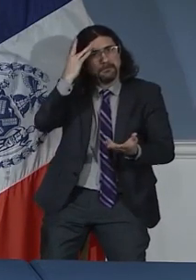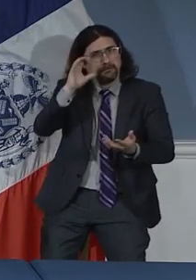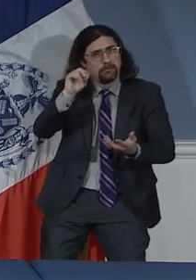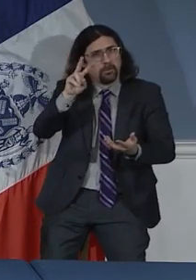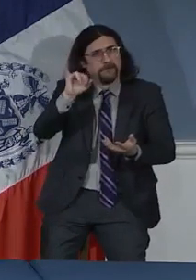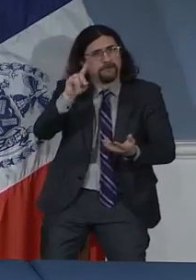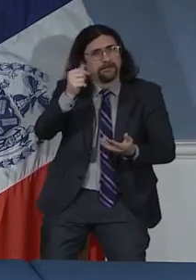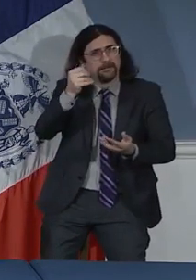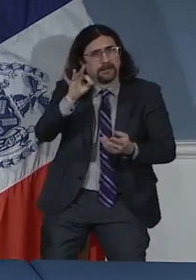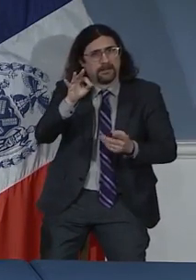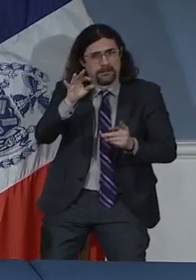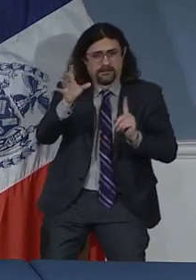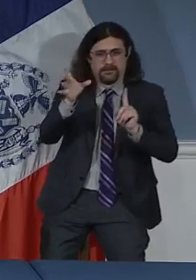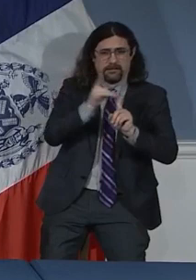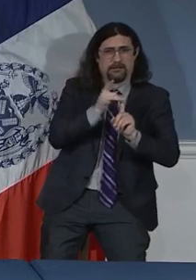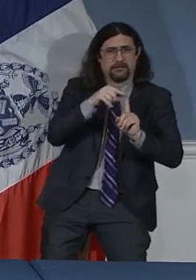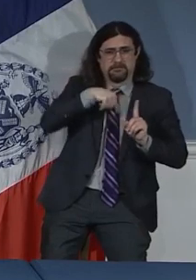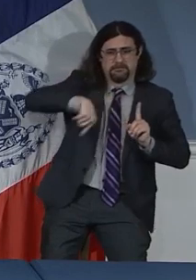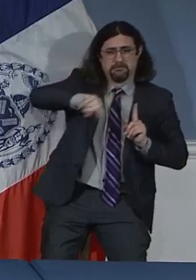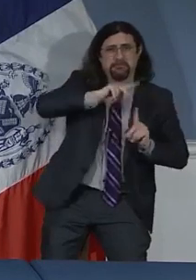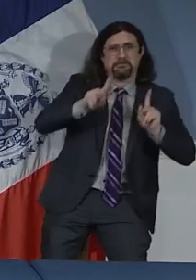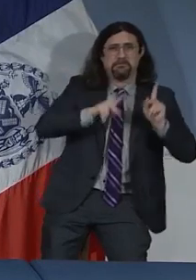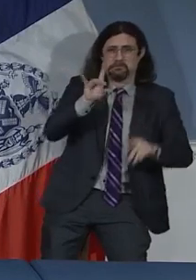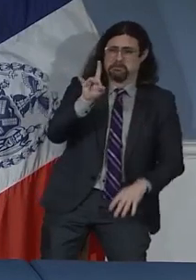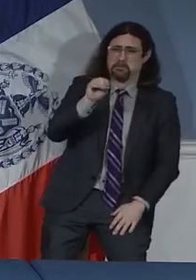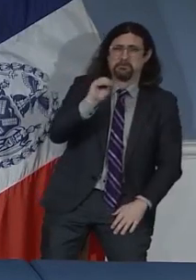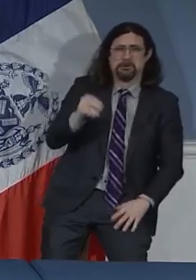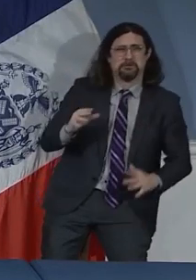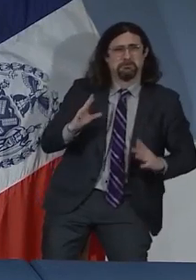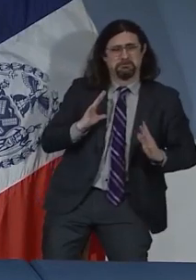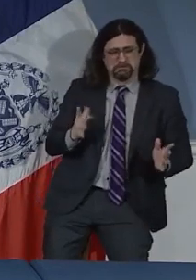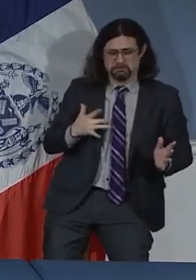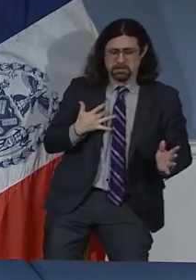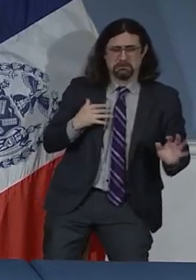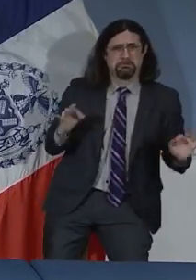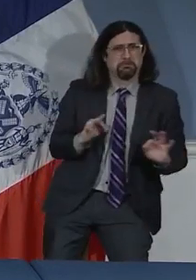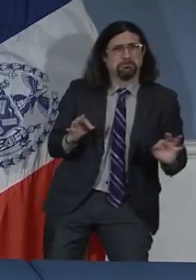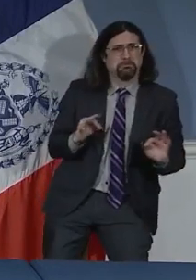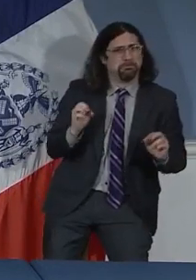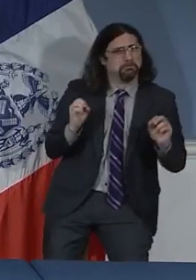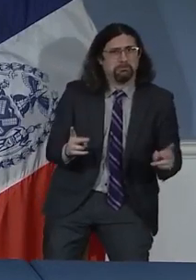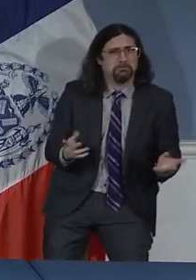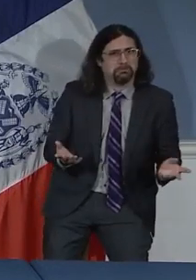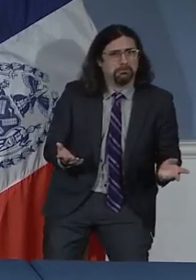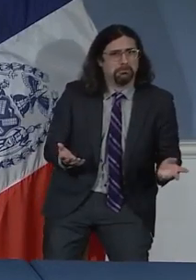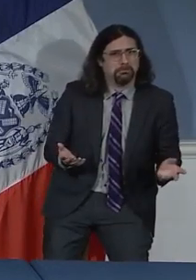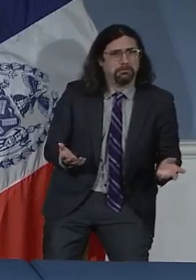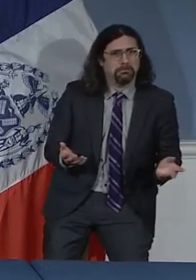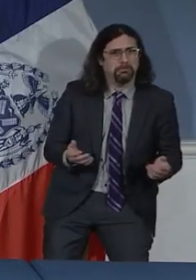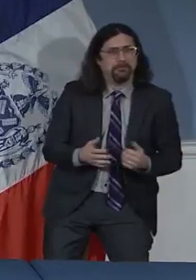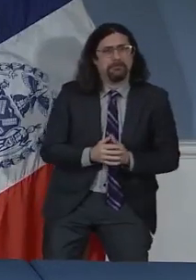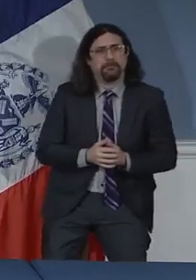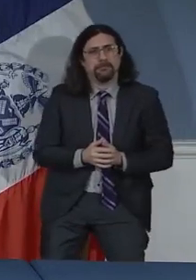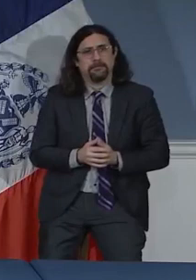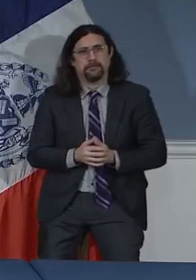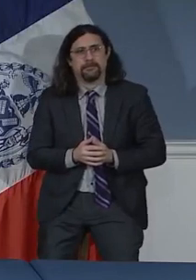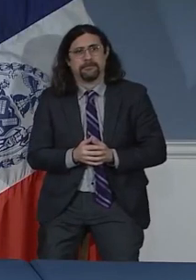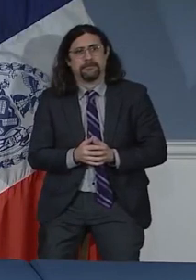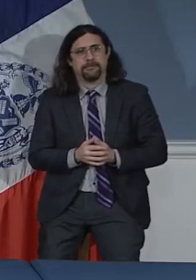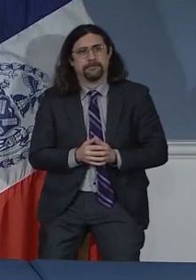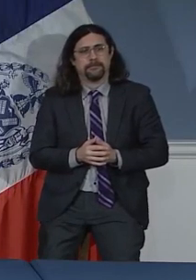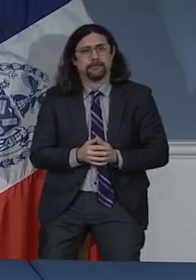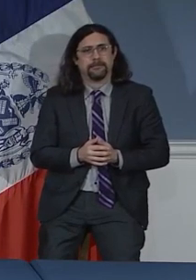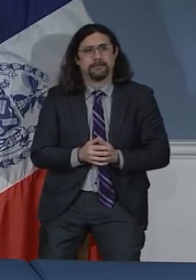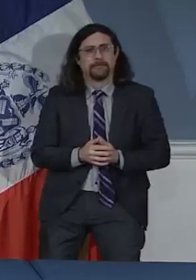want people to think about this. I'll tell you a lot of things that are tough and sobering, but I want you to also remember this side of the equation. There will be many New Yorkers who never get